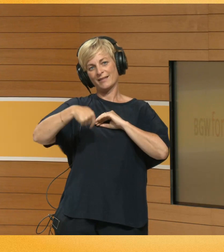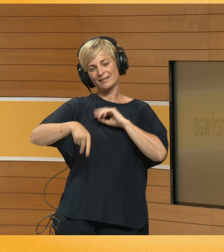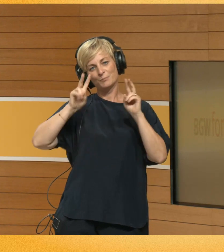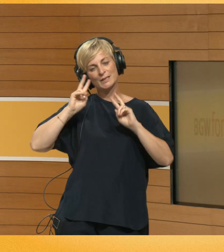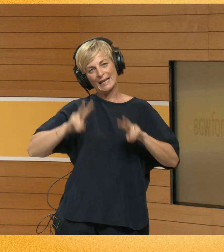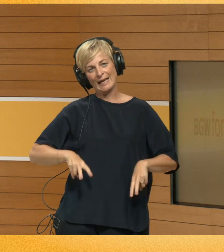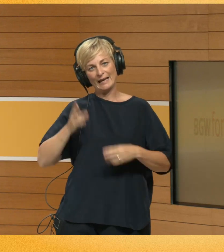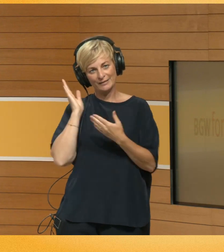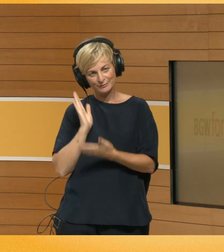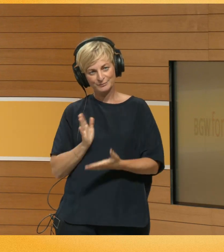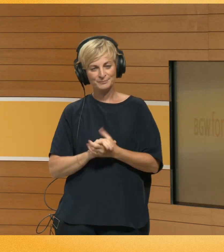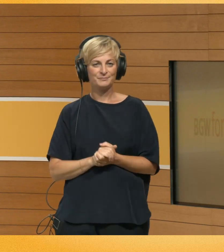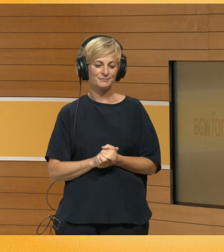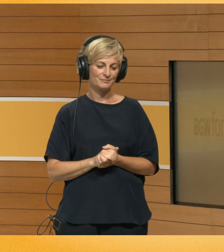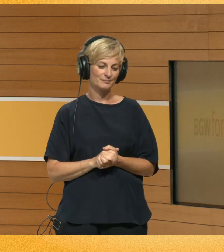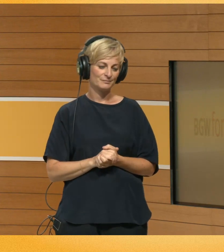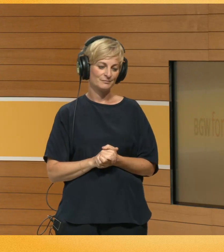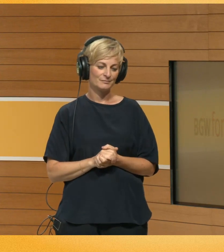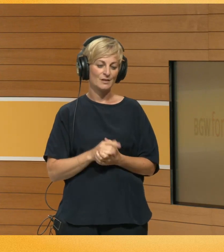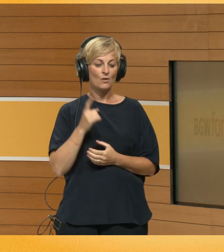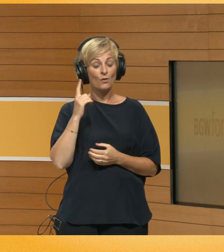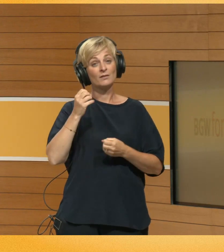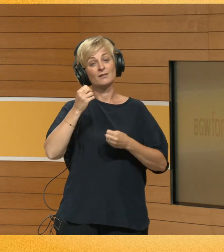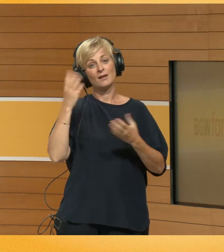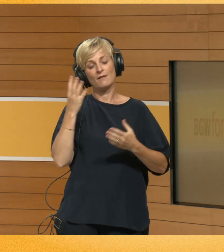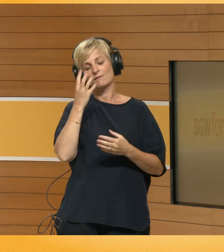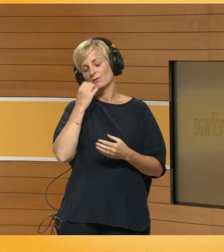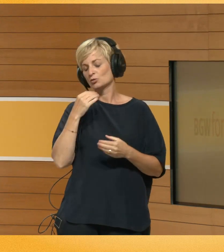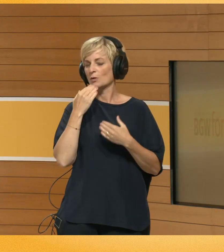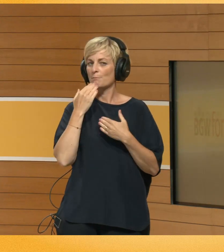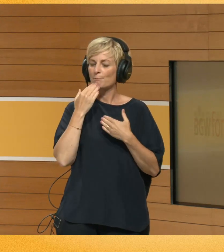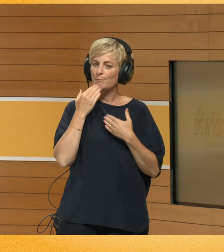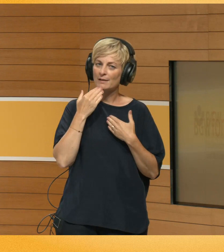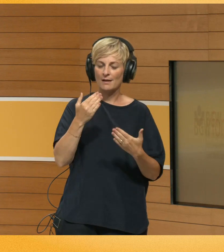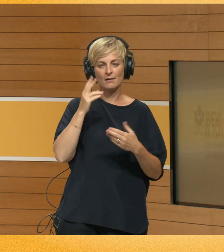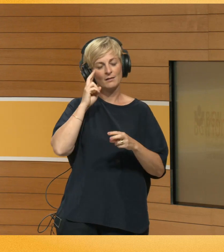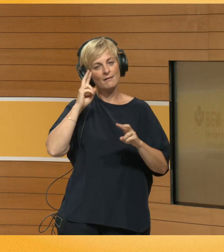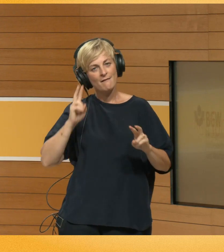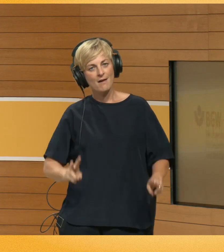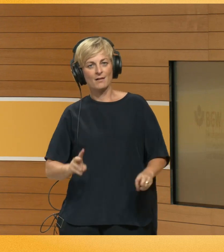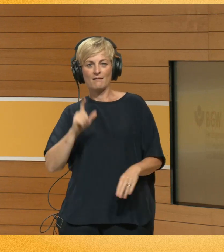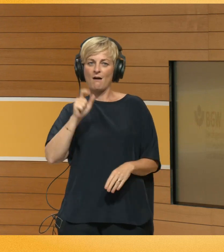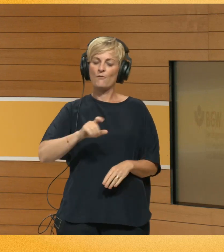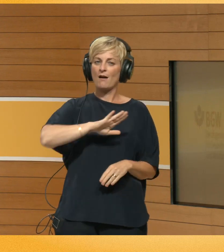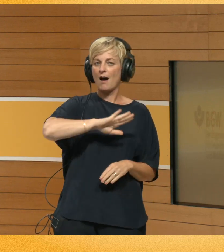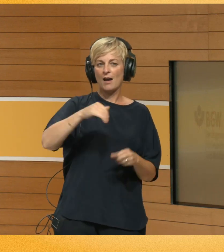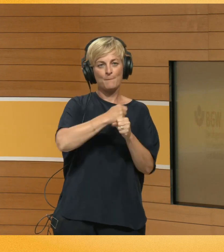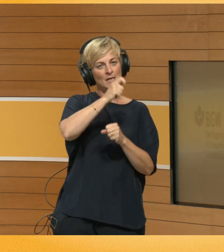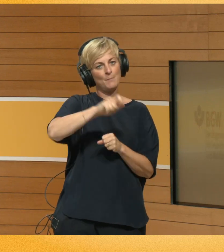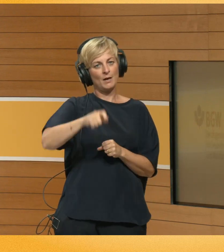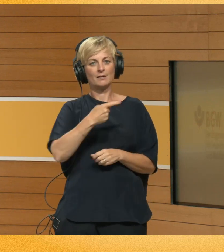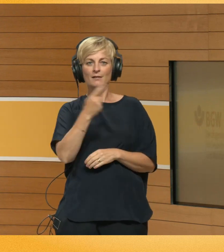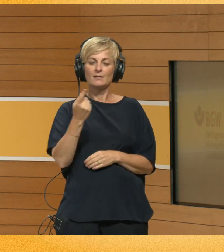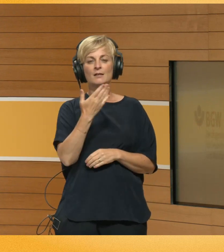acknowledge all the workers that helped on this project. They were actually the engine of all this,